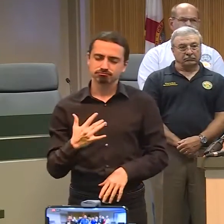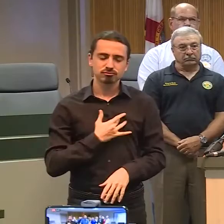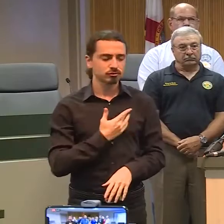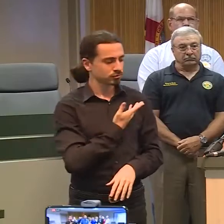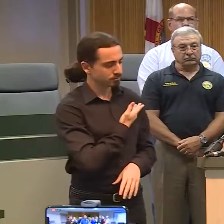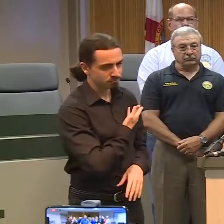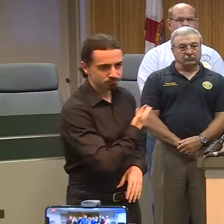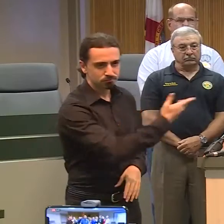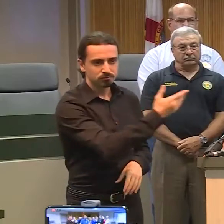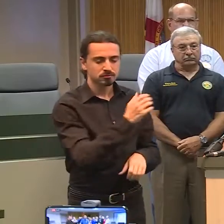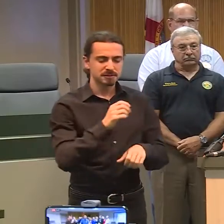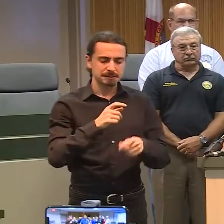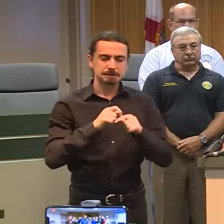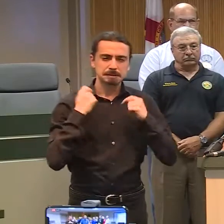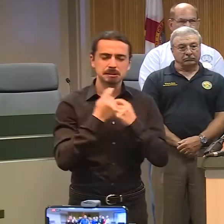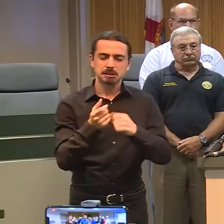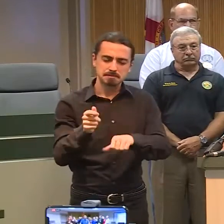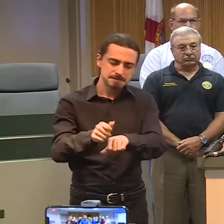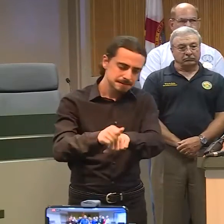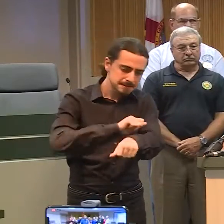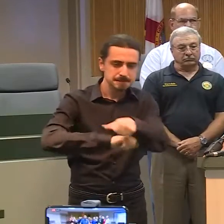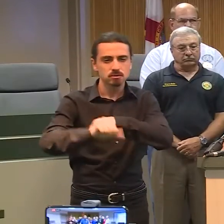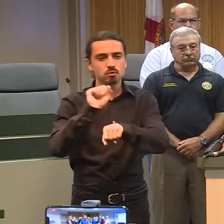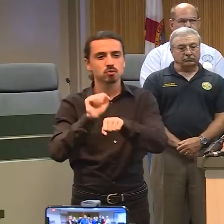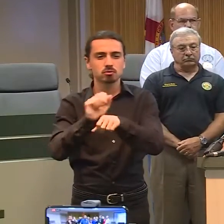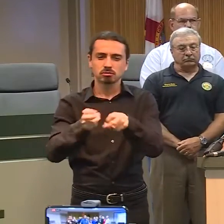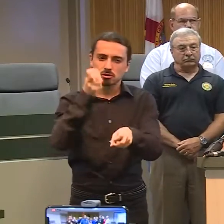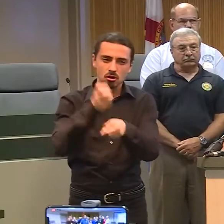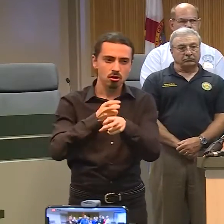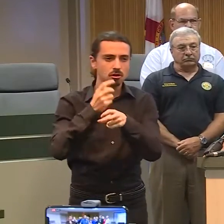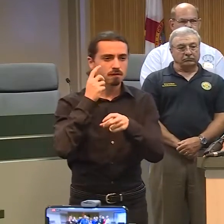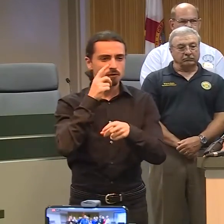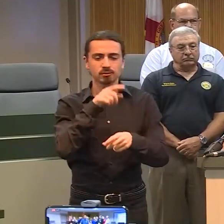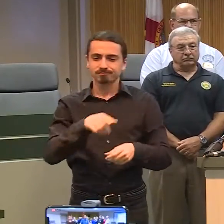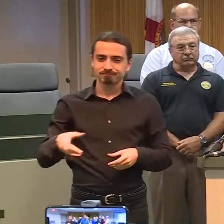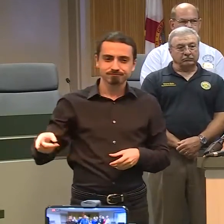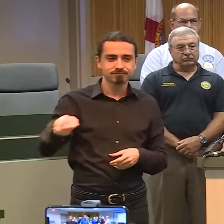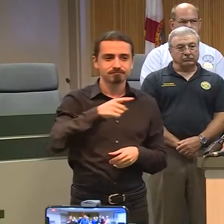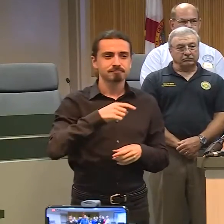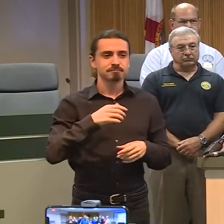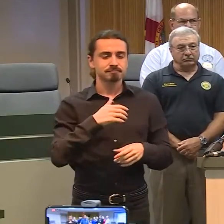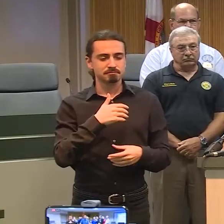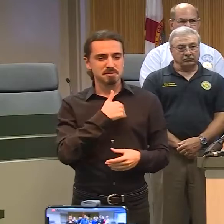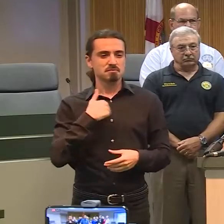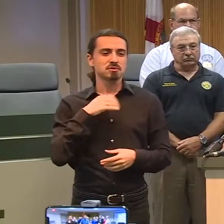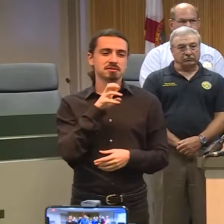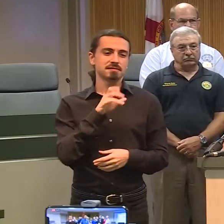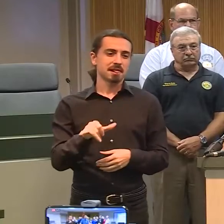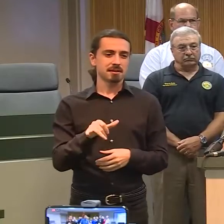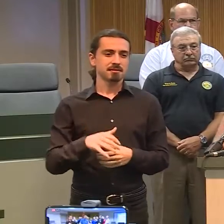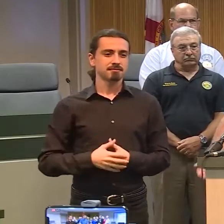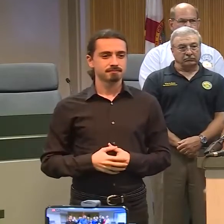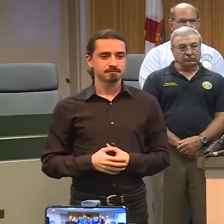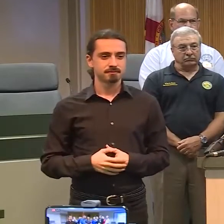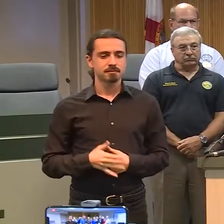in order to be prepared for the storm. Once again, we ask everyone to be safe, and my prayers are with each of you.